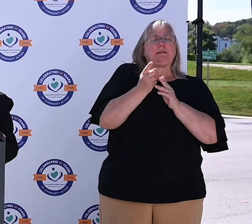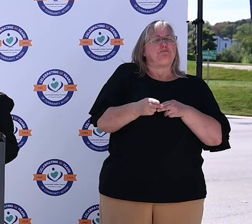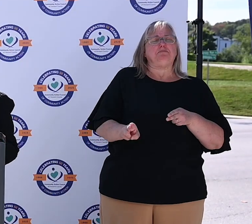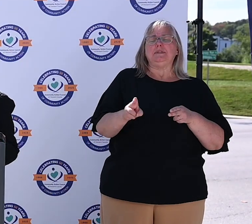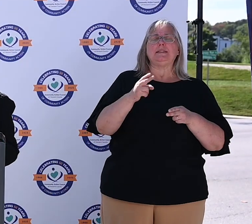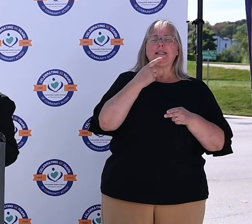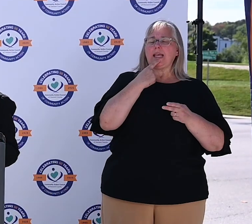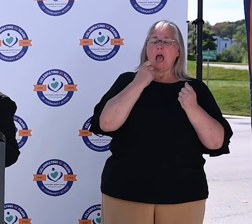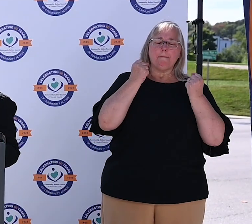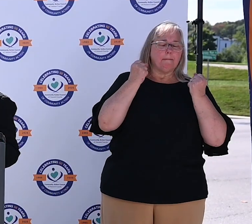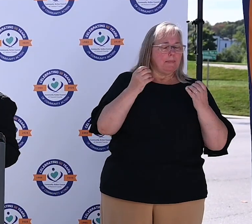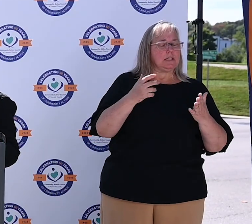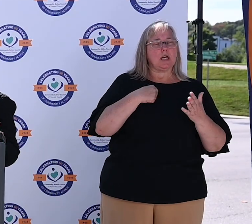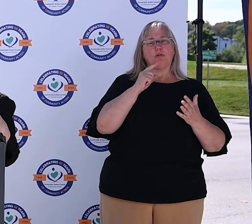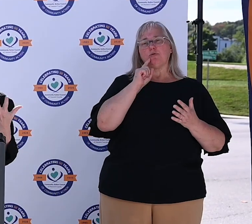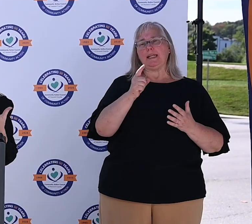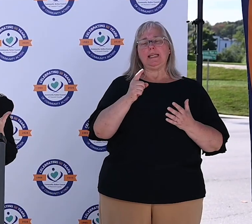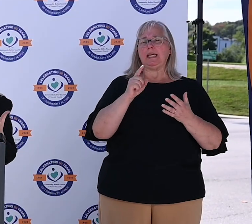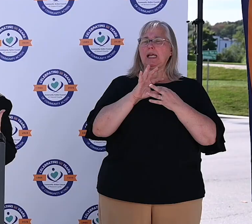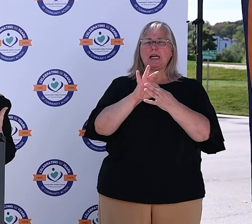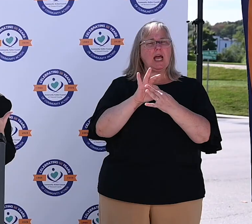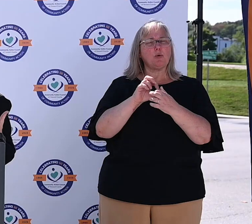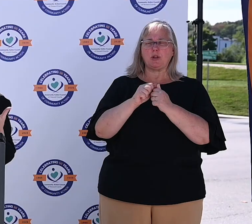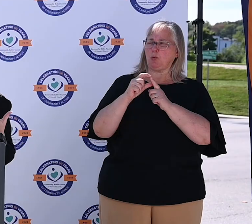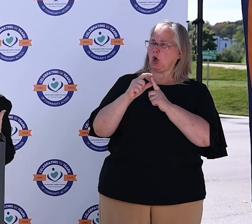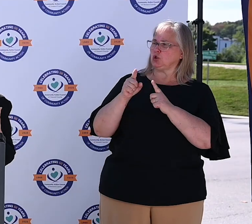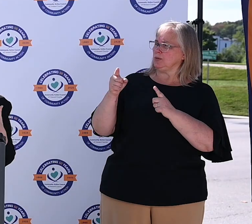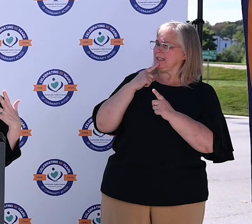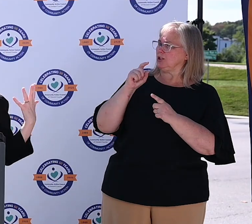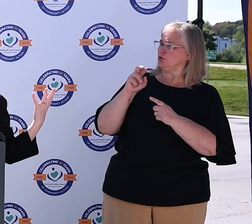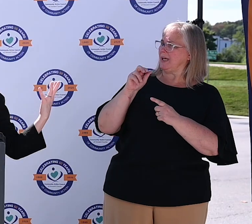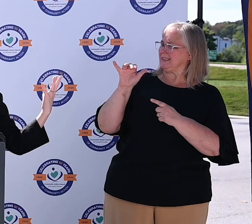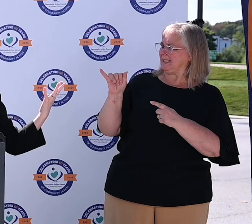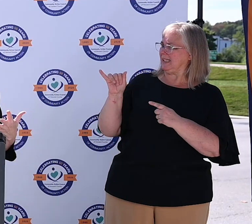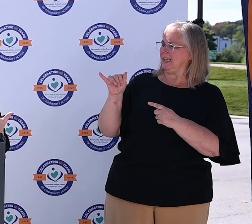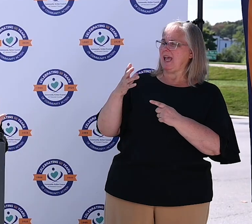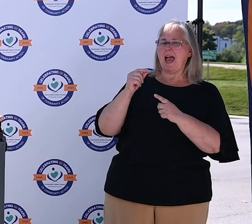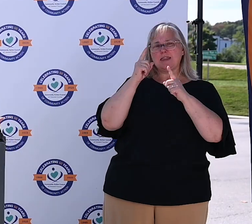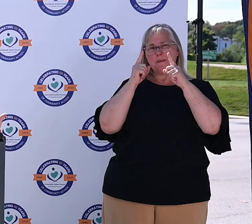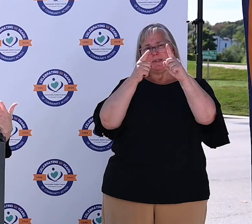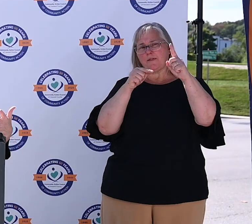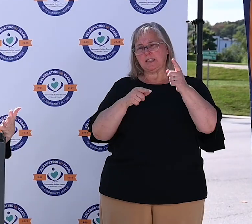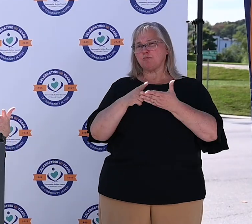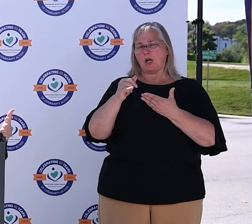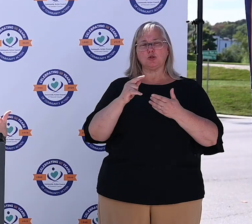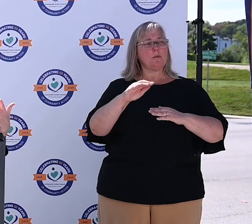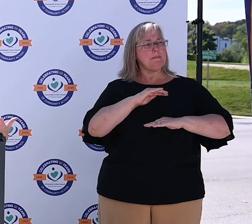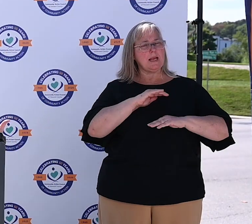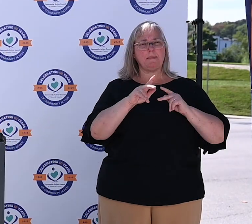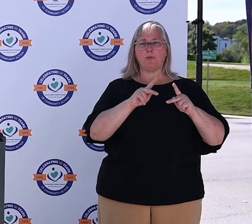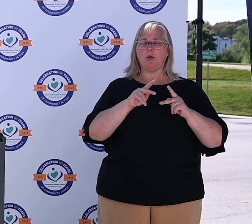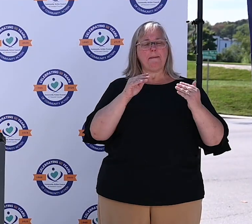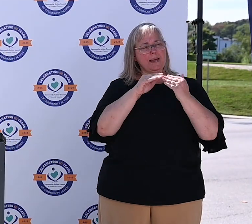saying how much I really connected with the words that you said, Tracy, and the mission of this project to meet people where